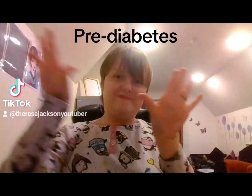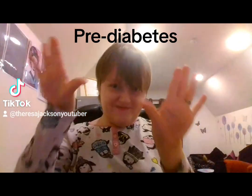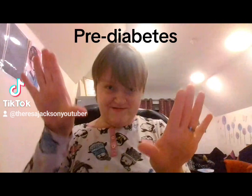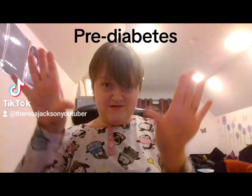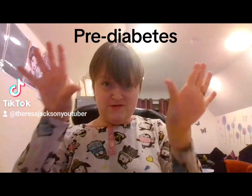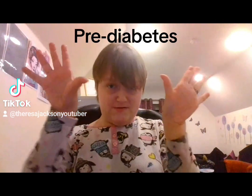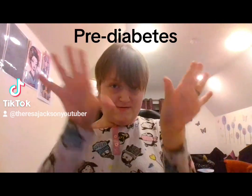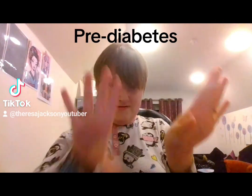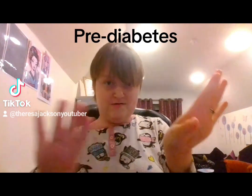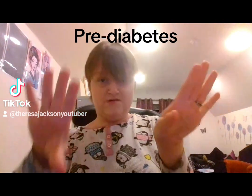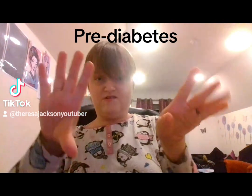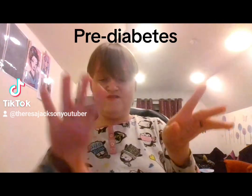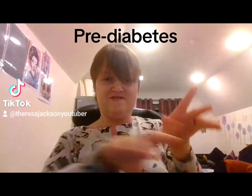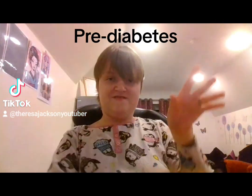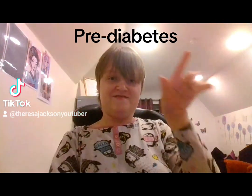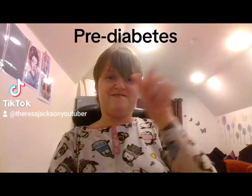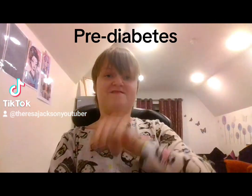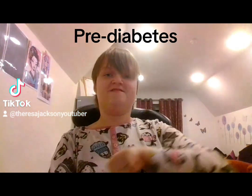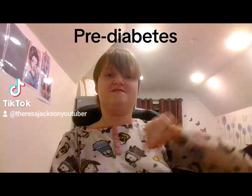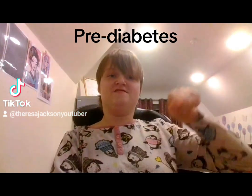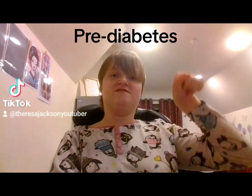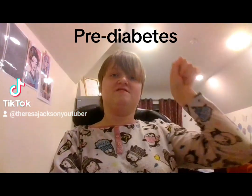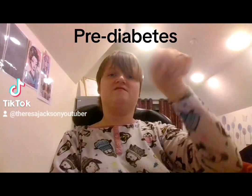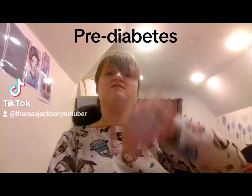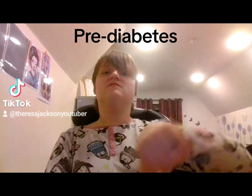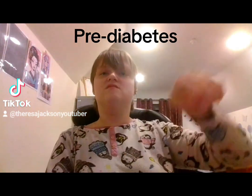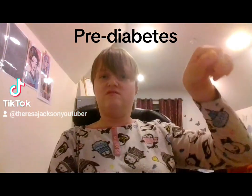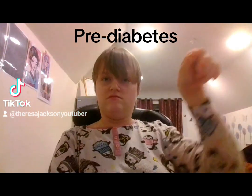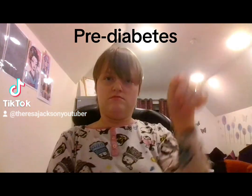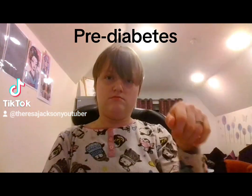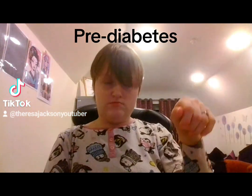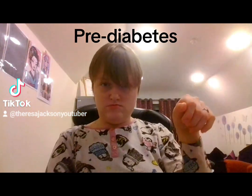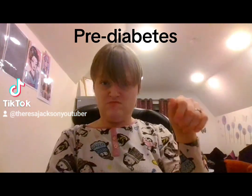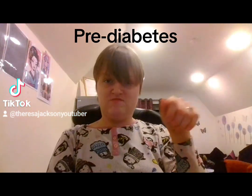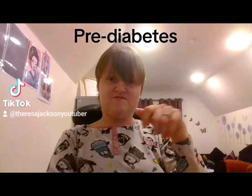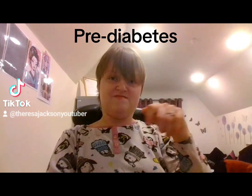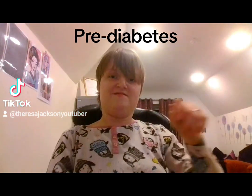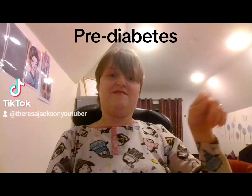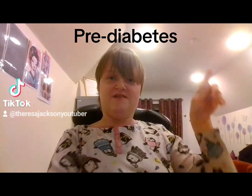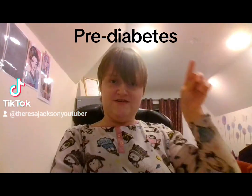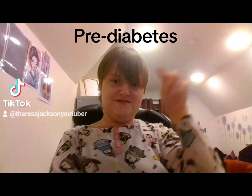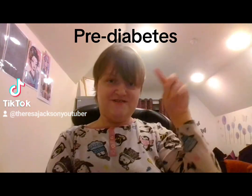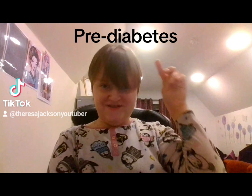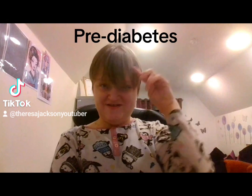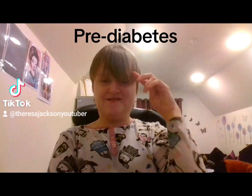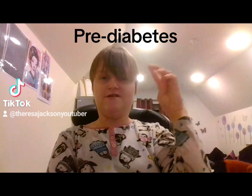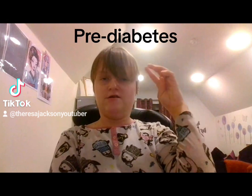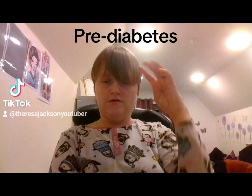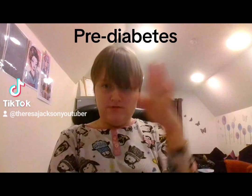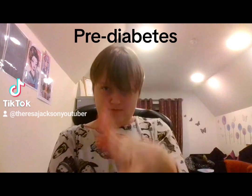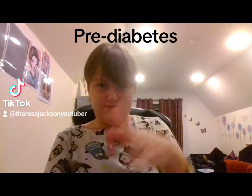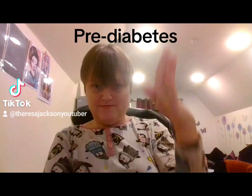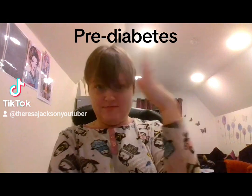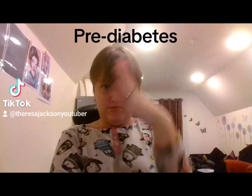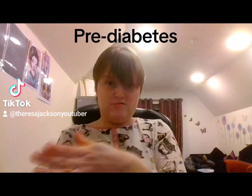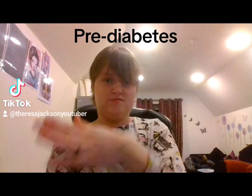you find out you have it. That's why it's very important to know the risk